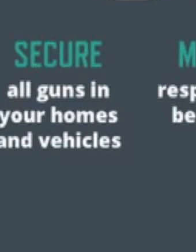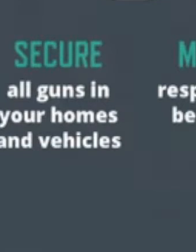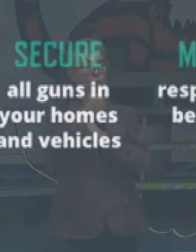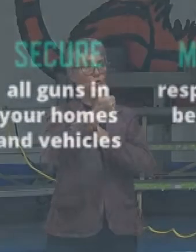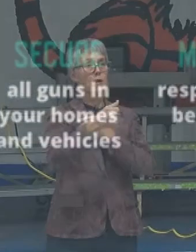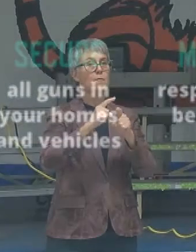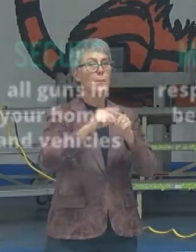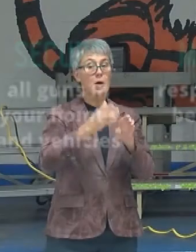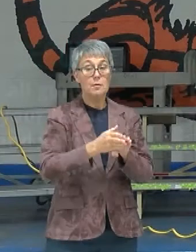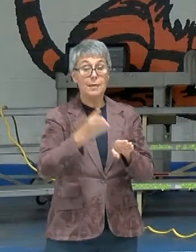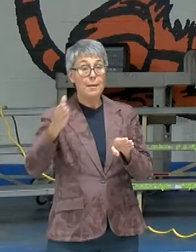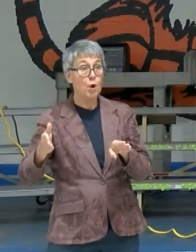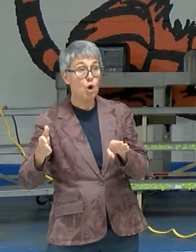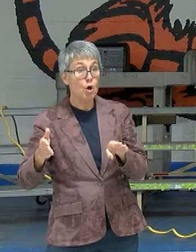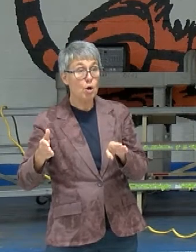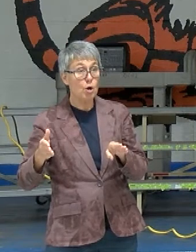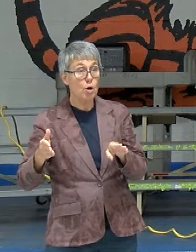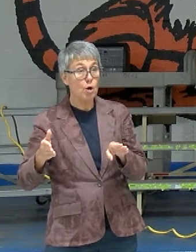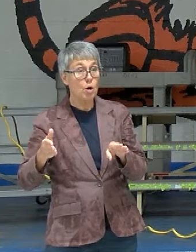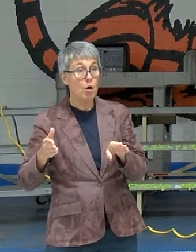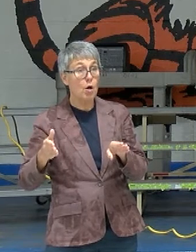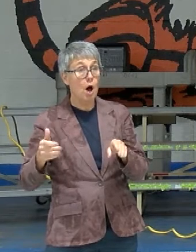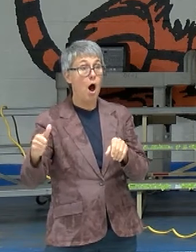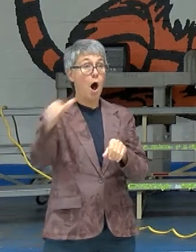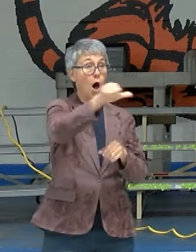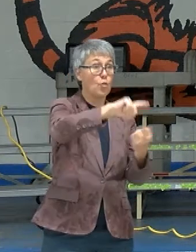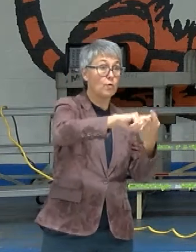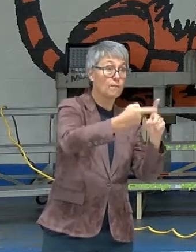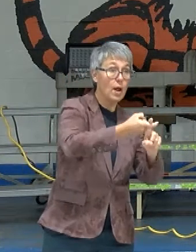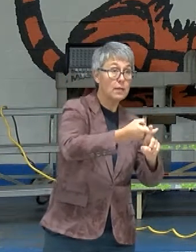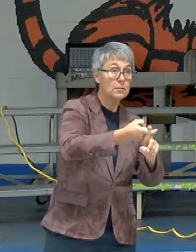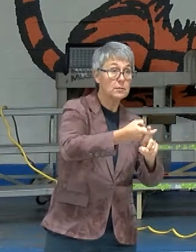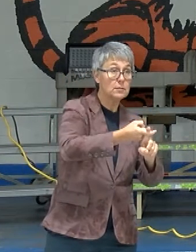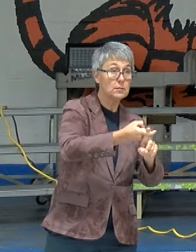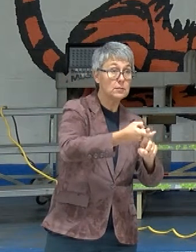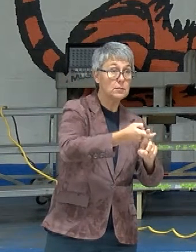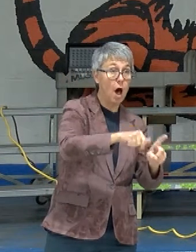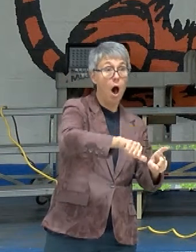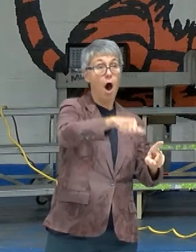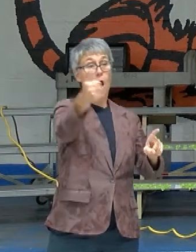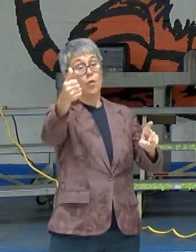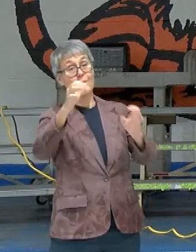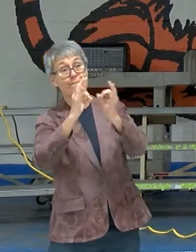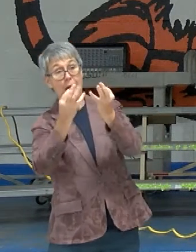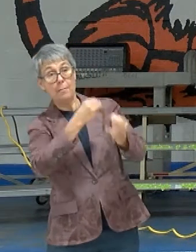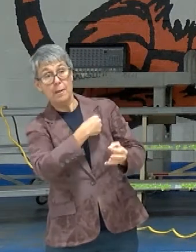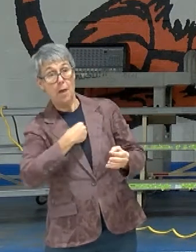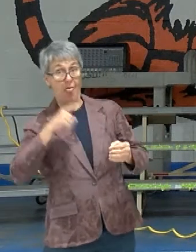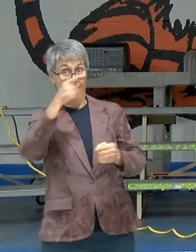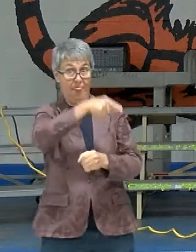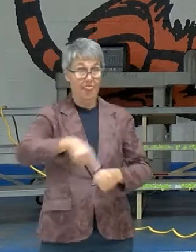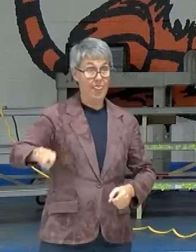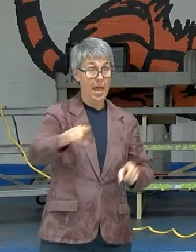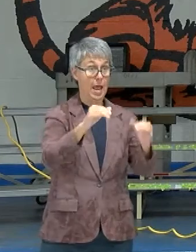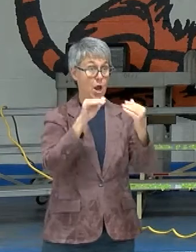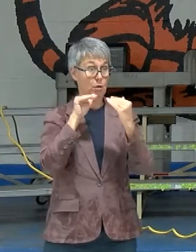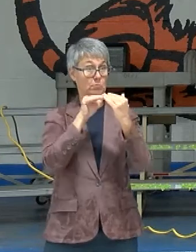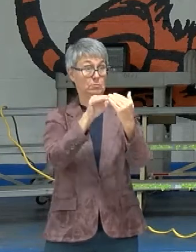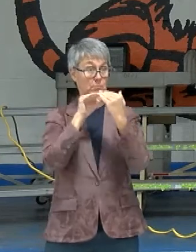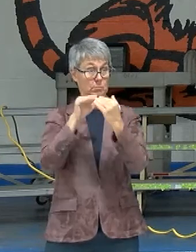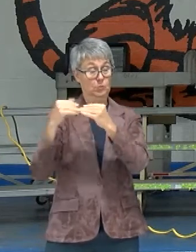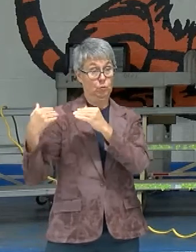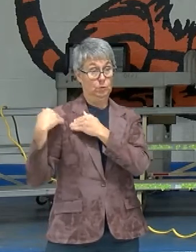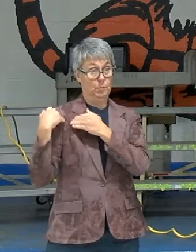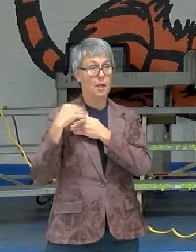be sure about other homes. You can't be sure how responsible other people are being. That's where our Be